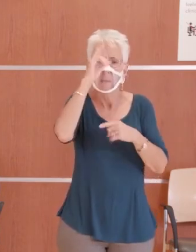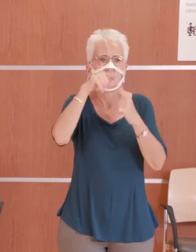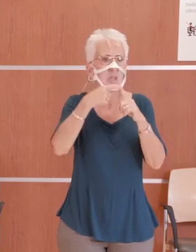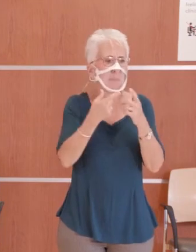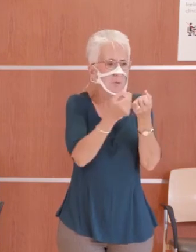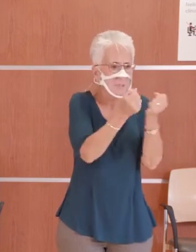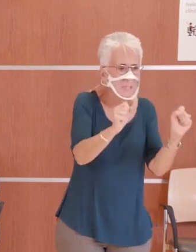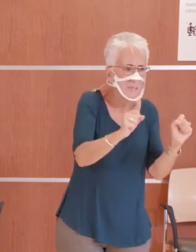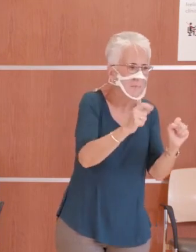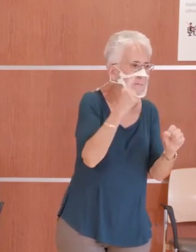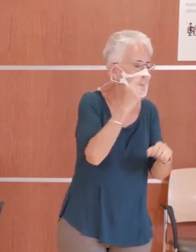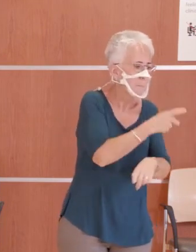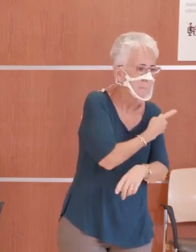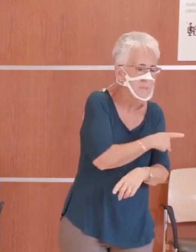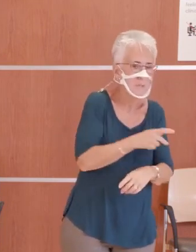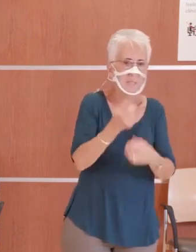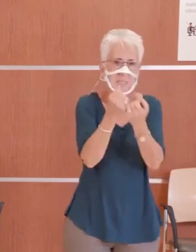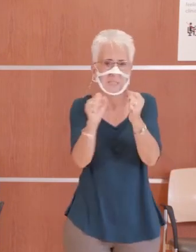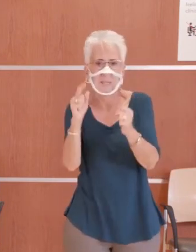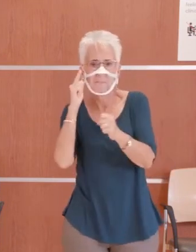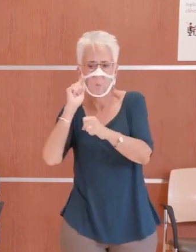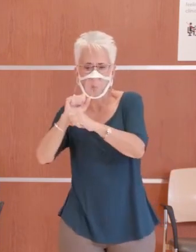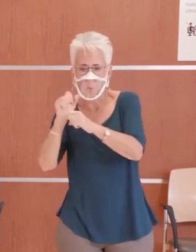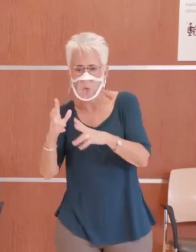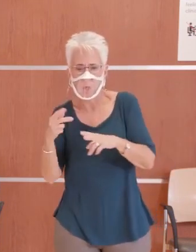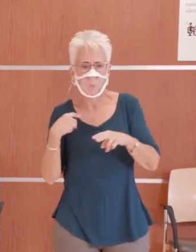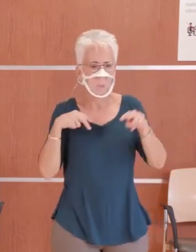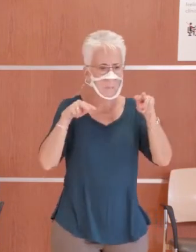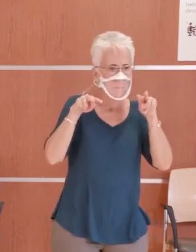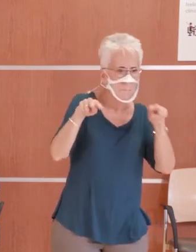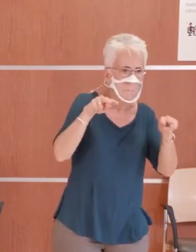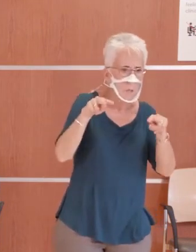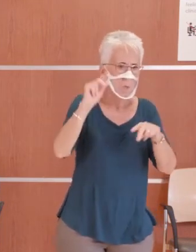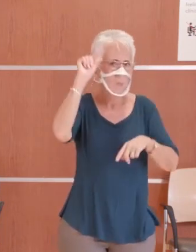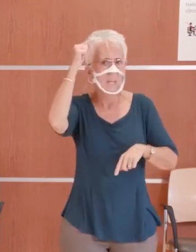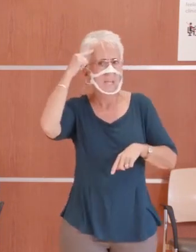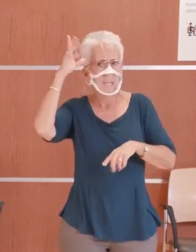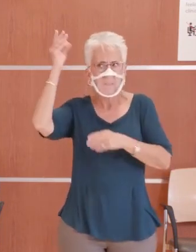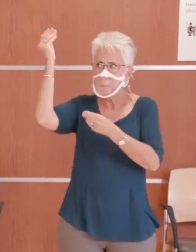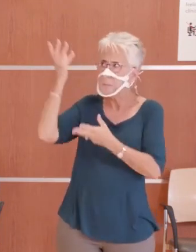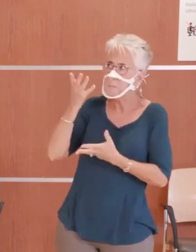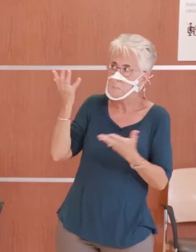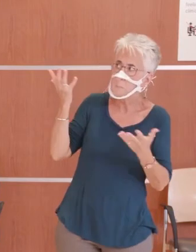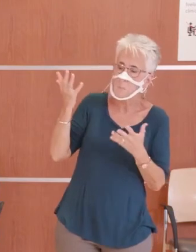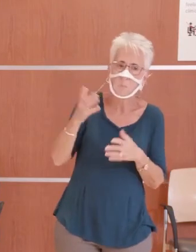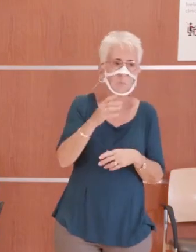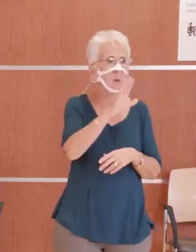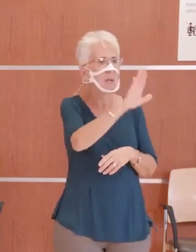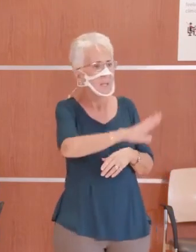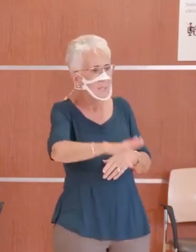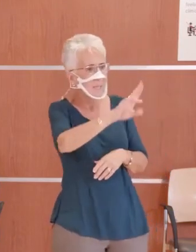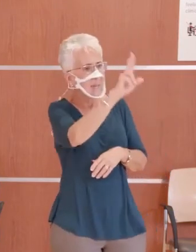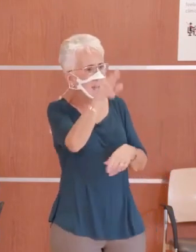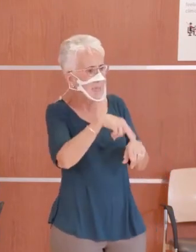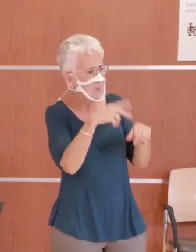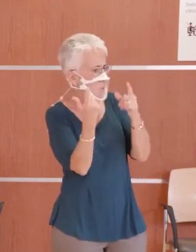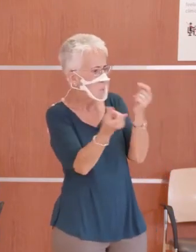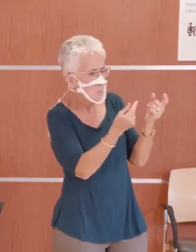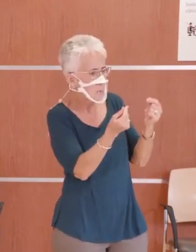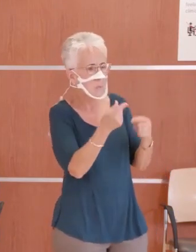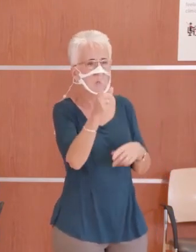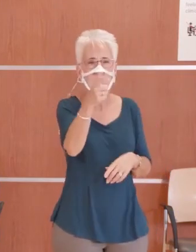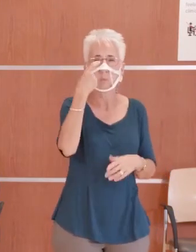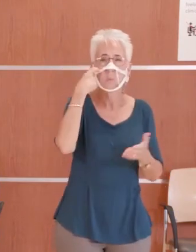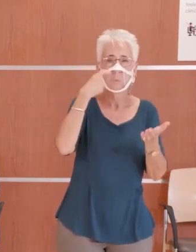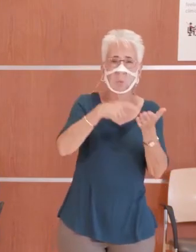our patients and our healthcare workers, and we monitor both the governmental activity and what other healthcare systems are. I'm sure you've been aware in